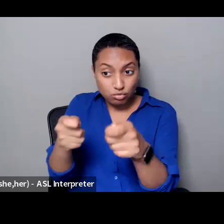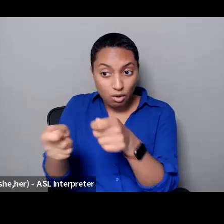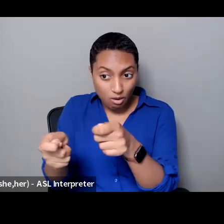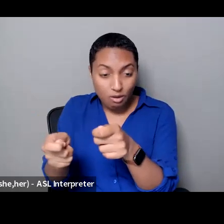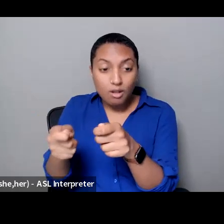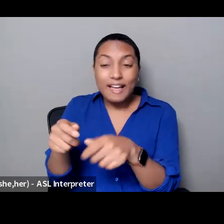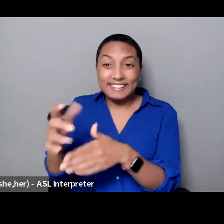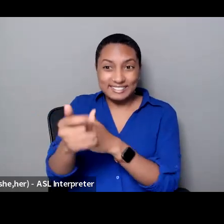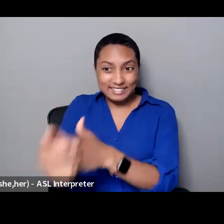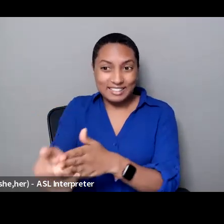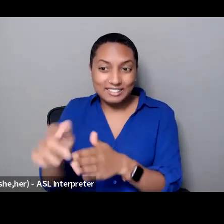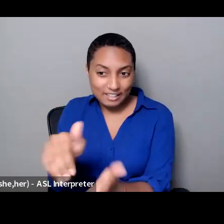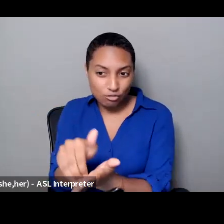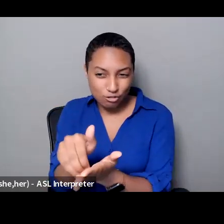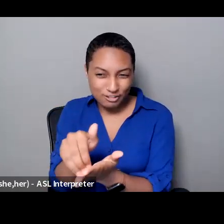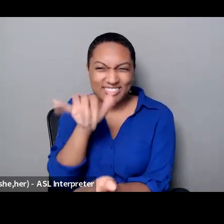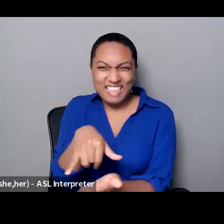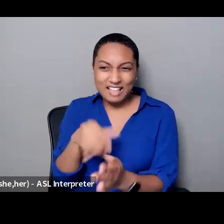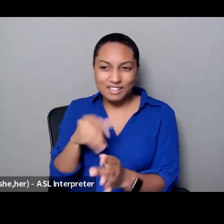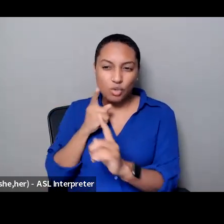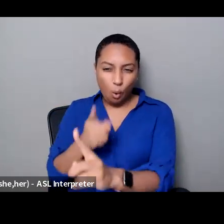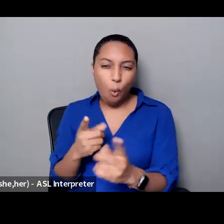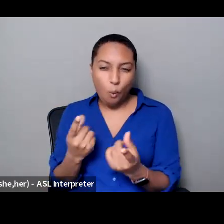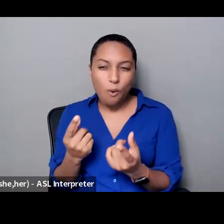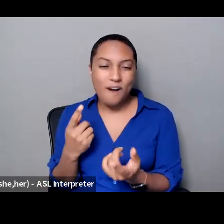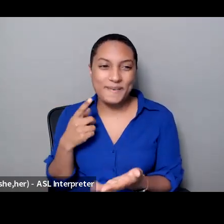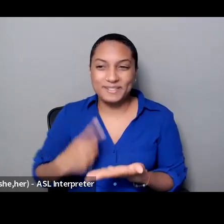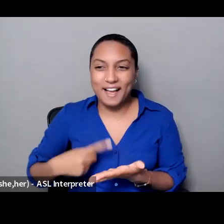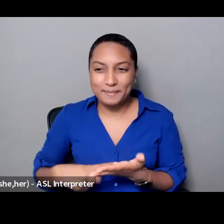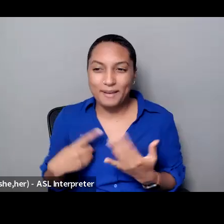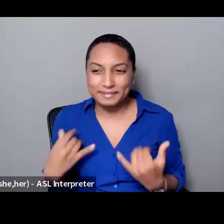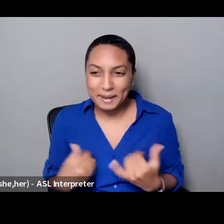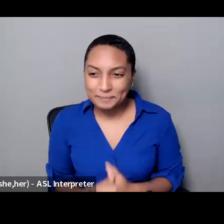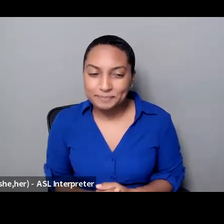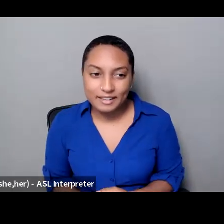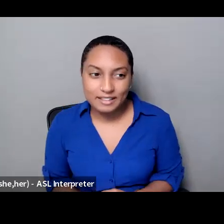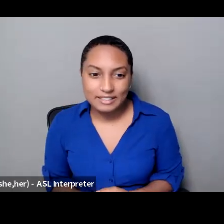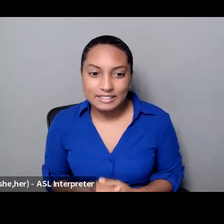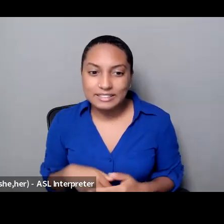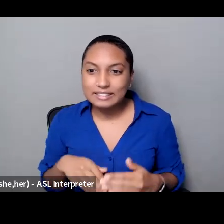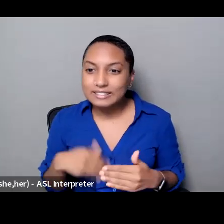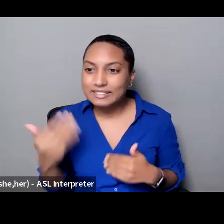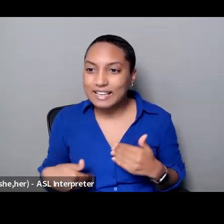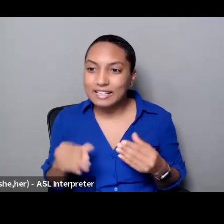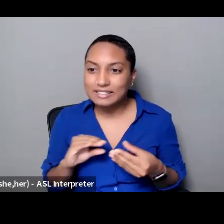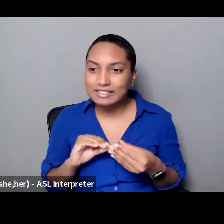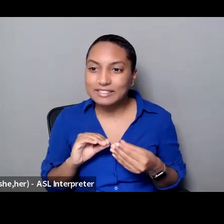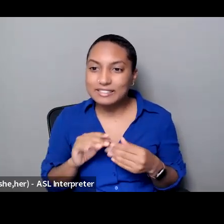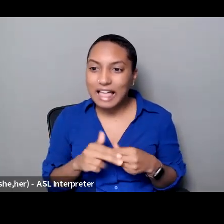key focus of what we want to talk about. Let's look at the next slide. It's slide 7.